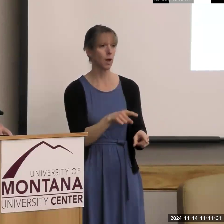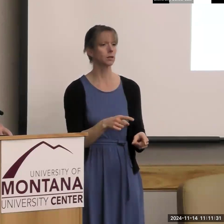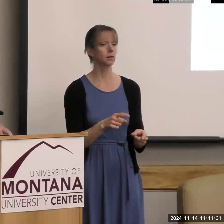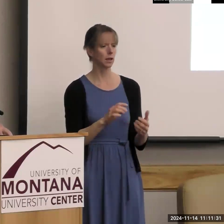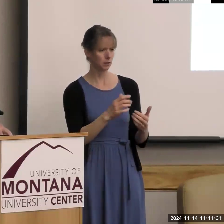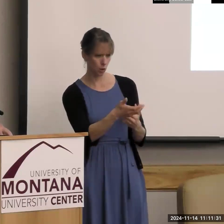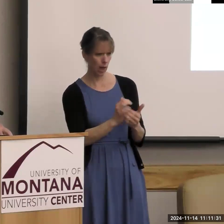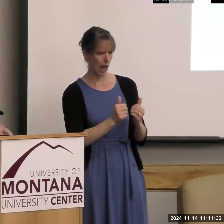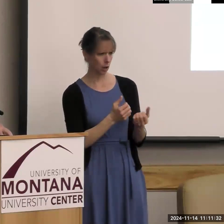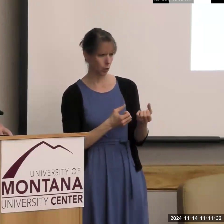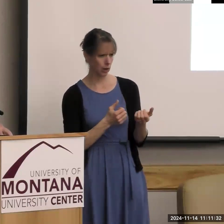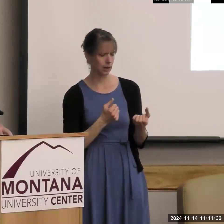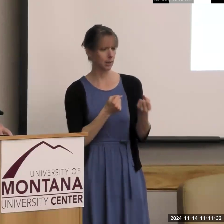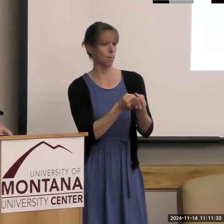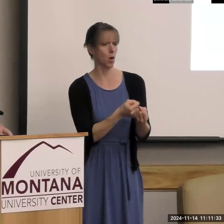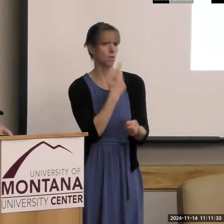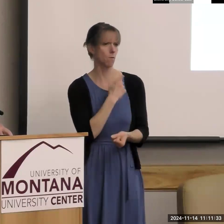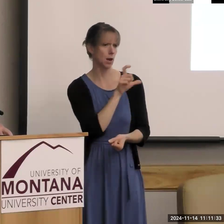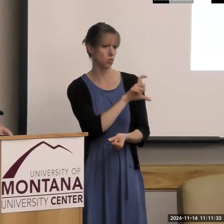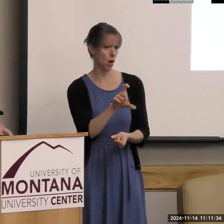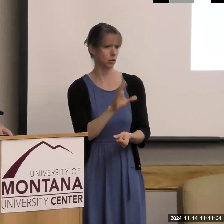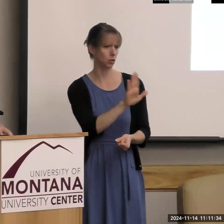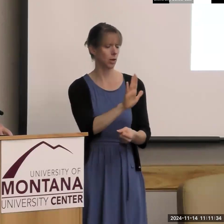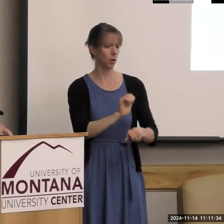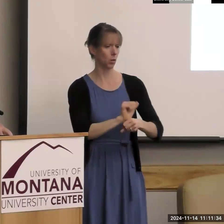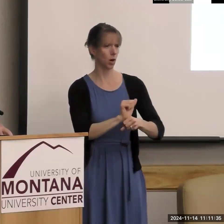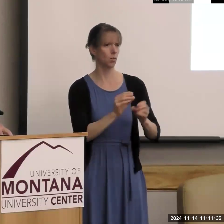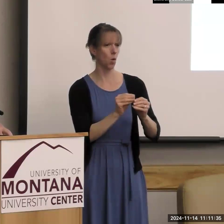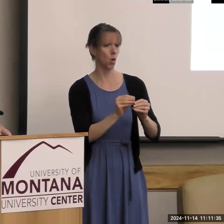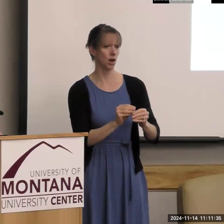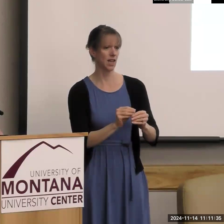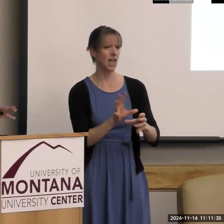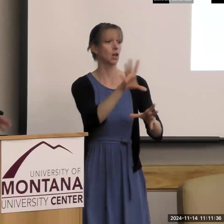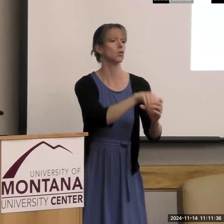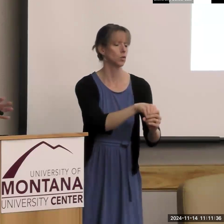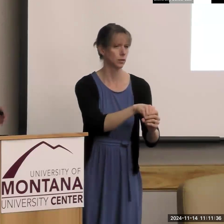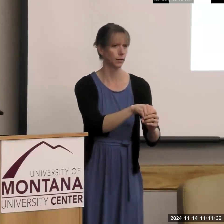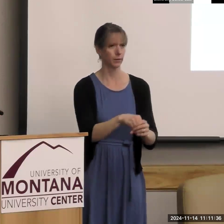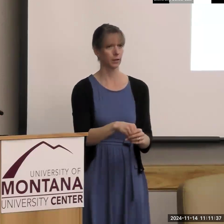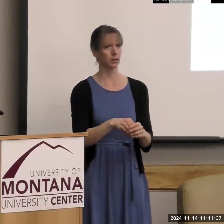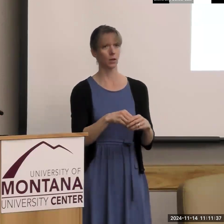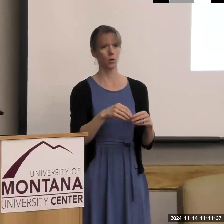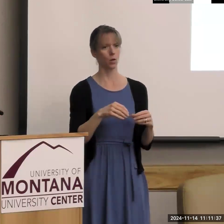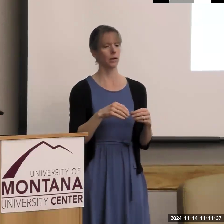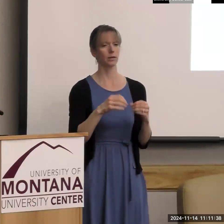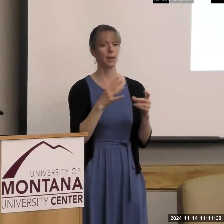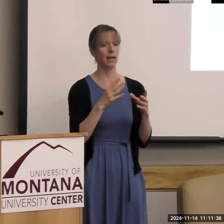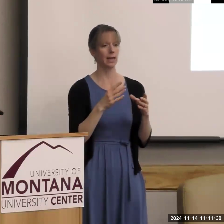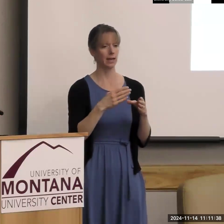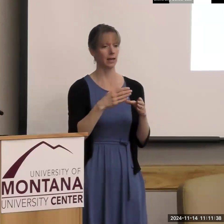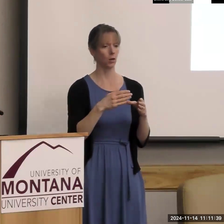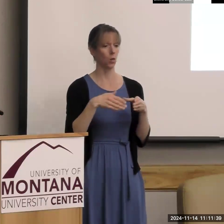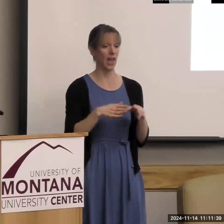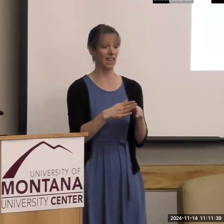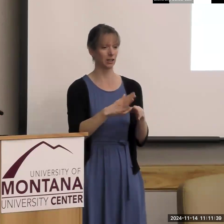how can we help them do their job in an inclusive way, right? So lots of ways to get there. We don't need to be